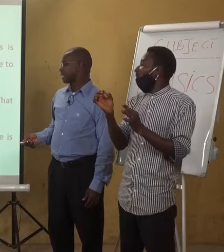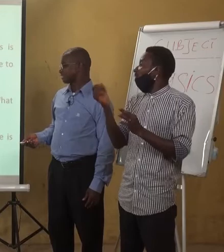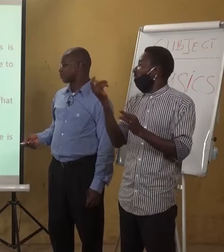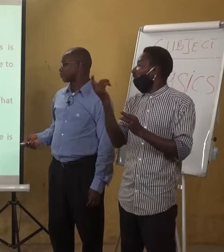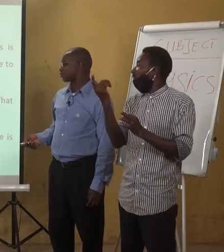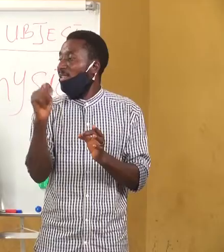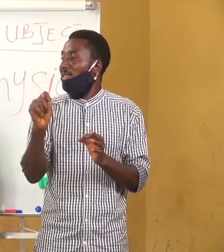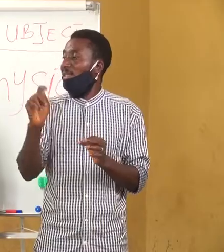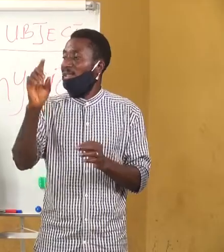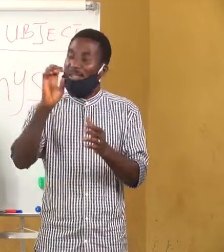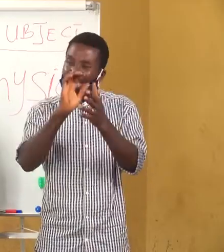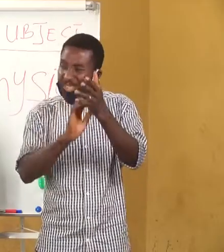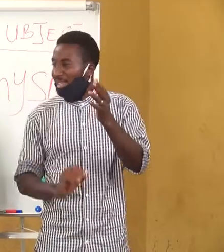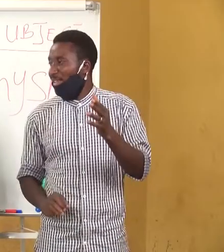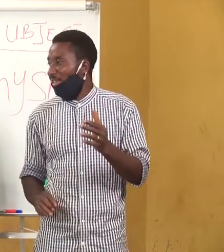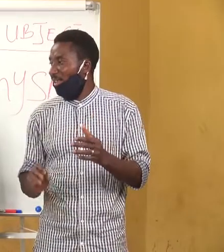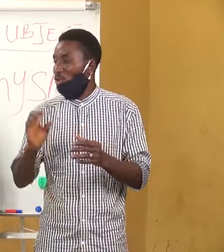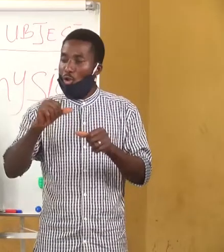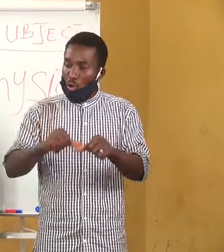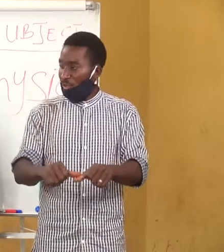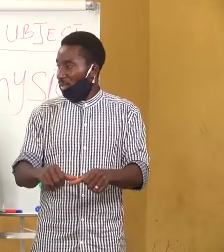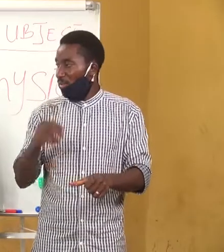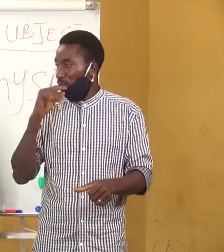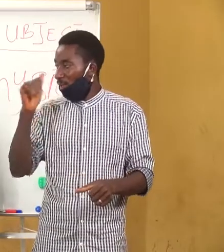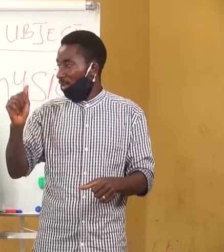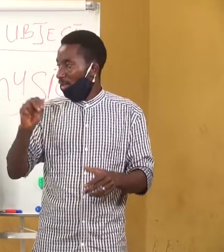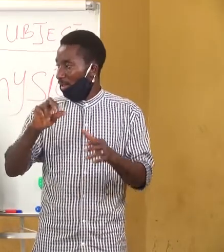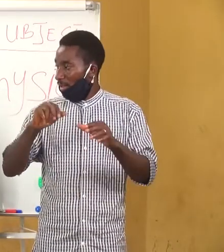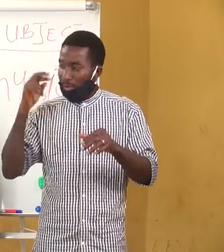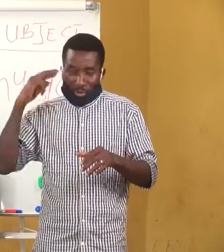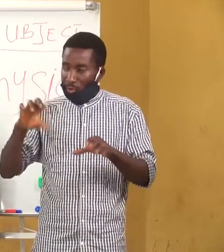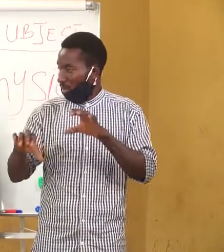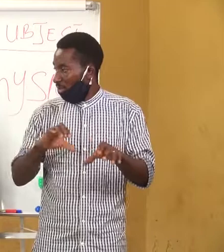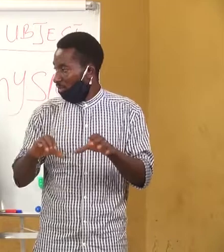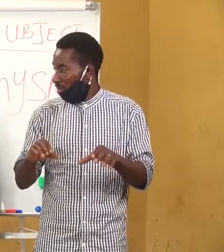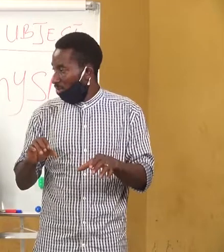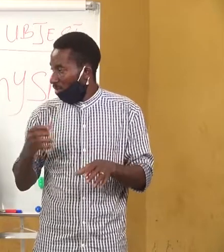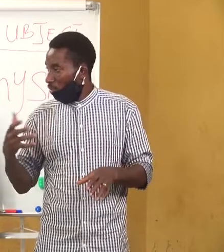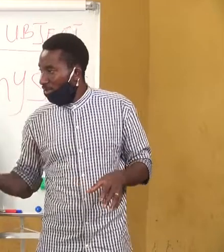0.231 per second, what is its half-life?